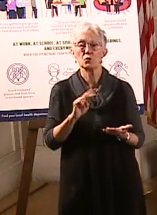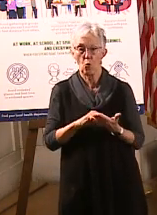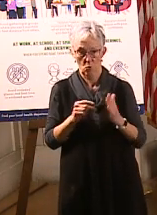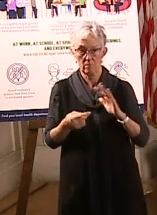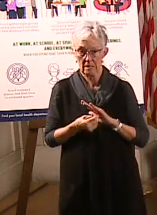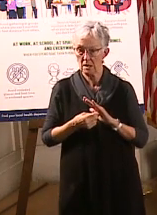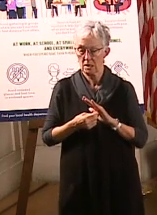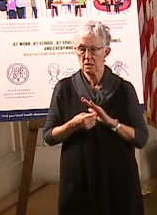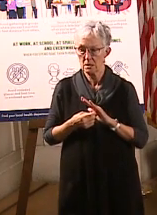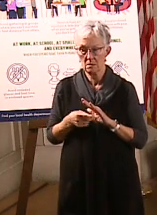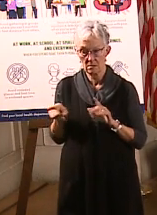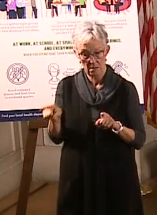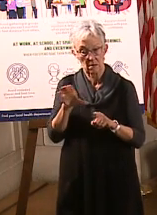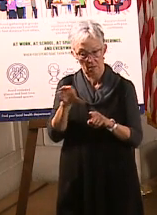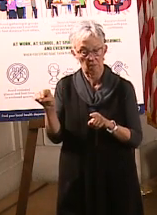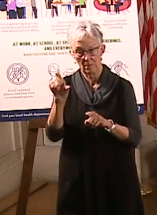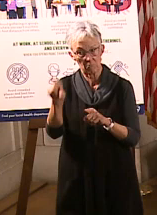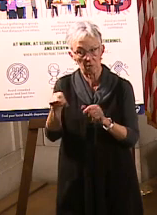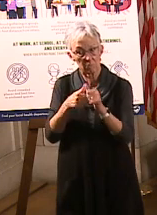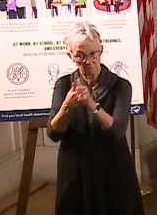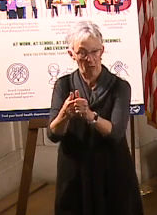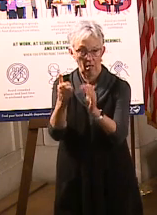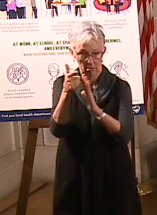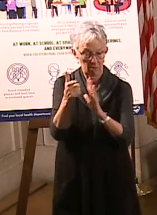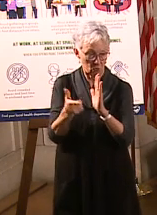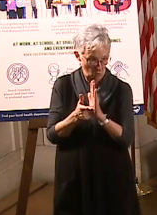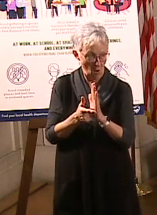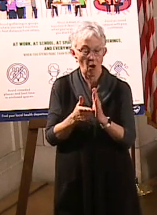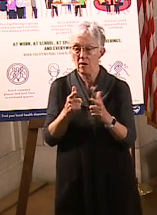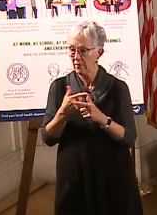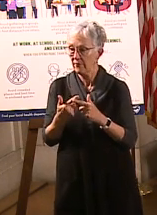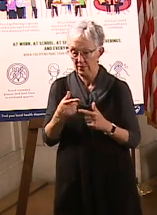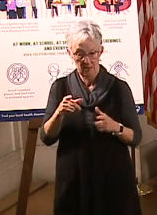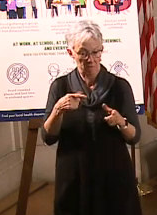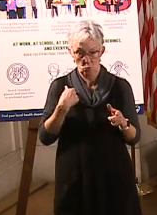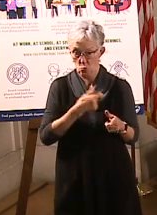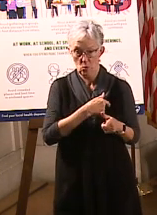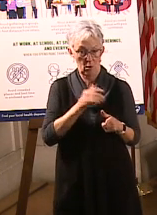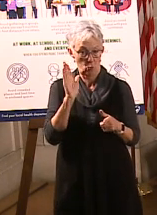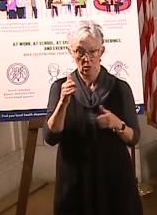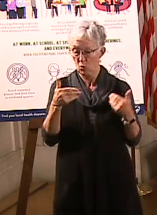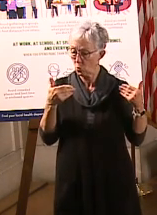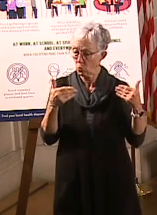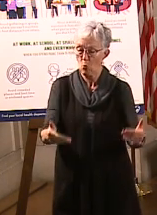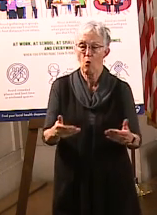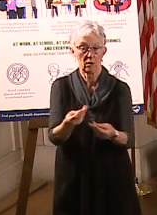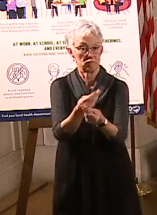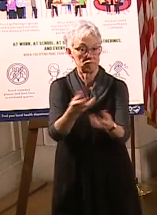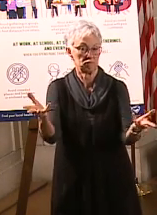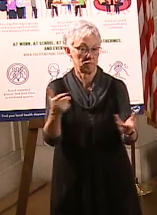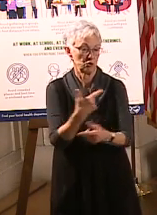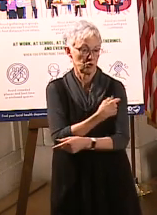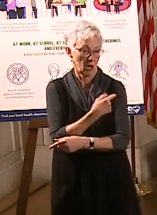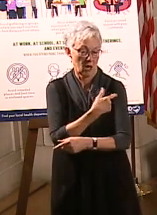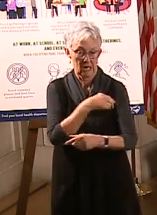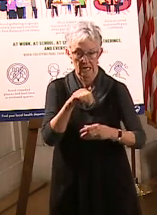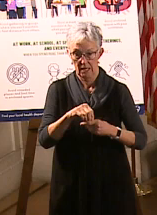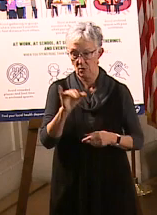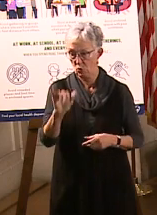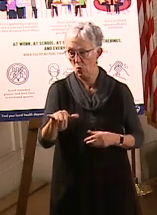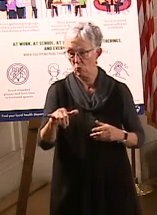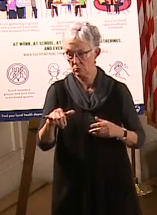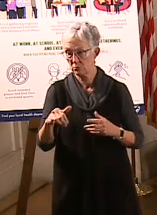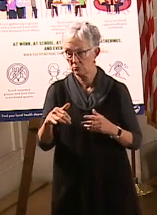again, the companies are very diligent about this, you're legal if you're working at these plants. If somebody is breaking the law, if